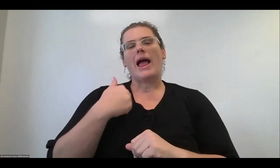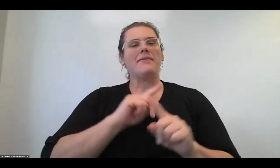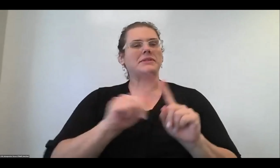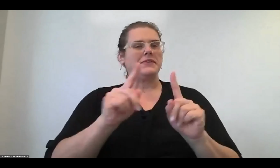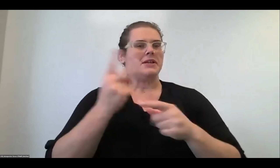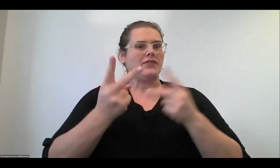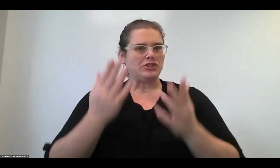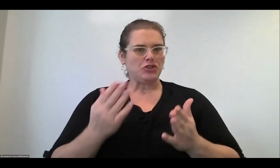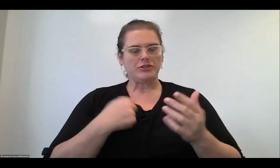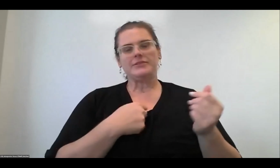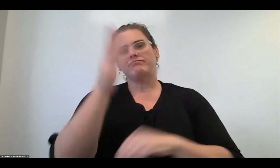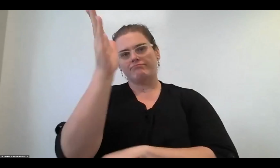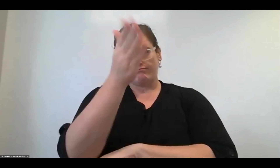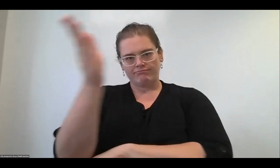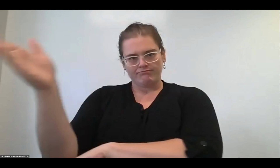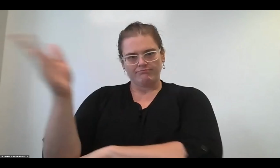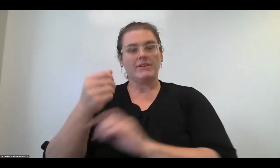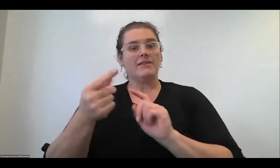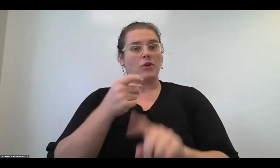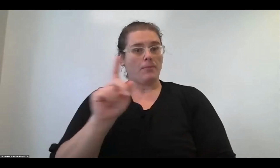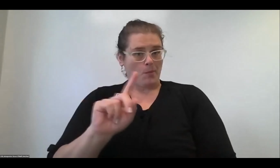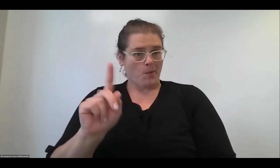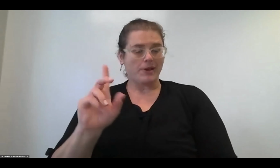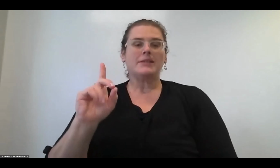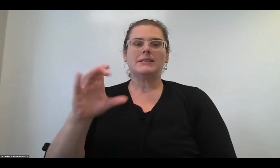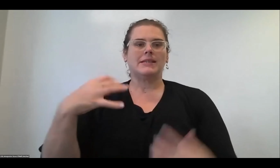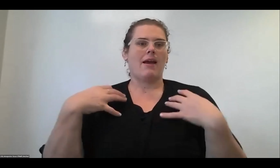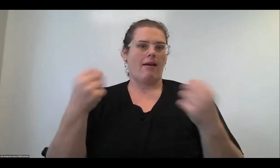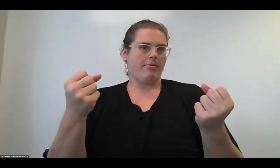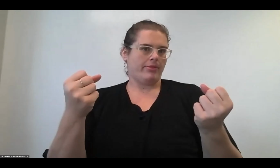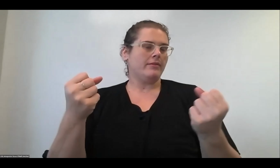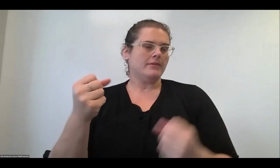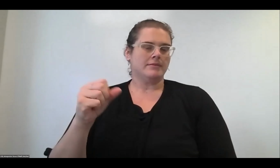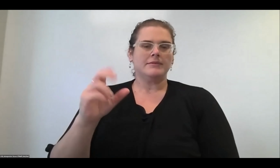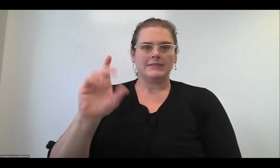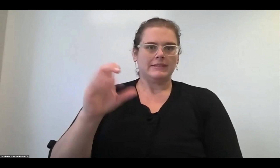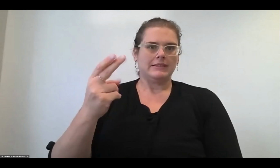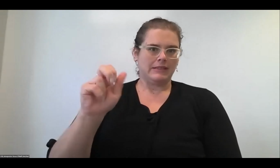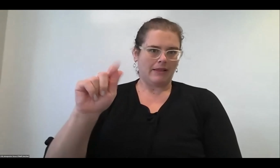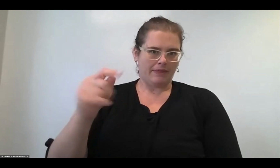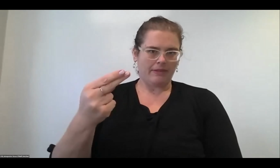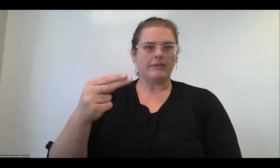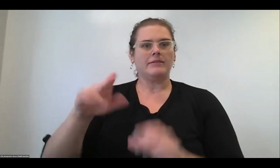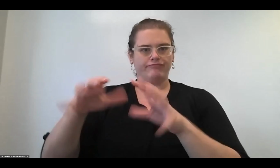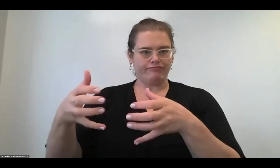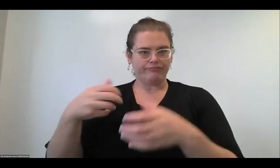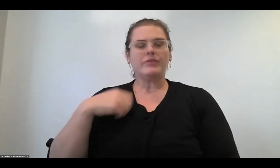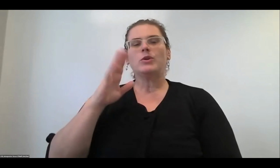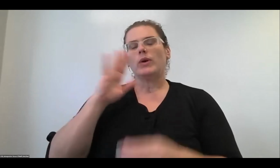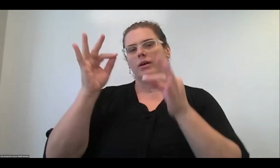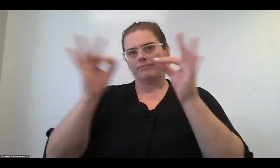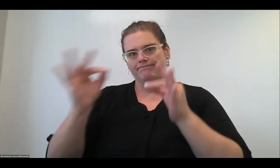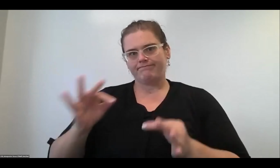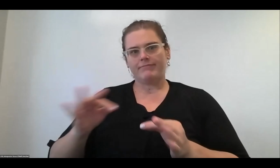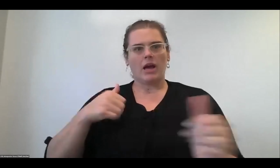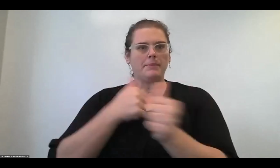Health joining us to provide some updates regarding COVID, as